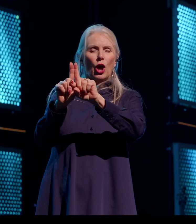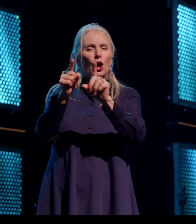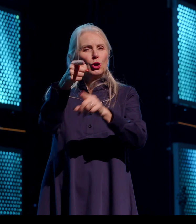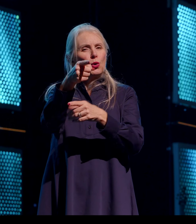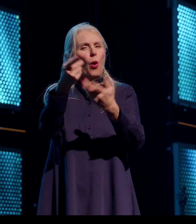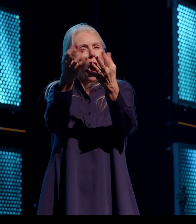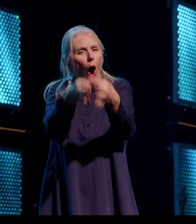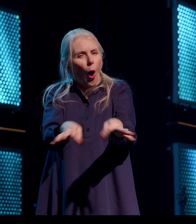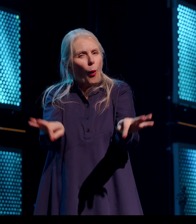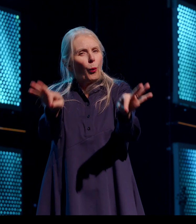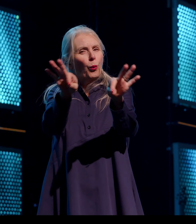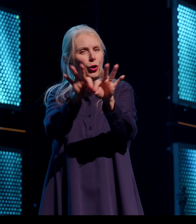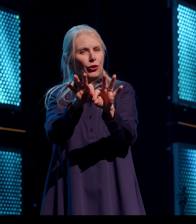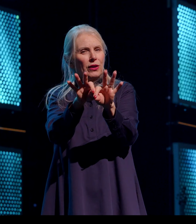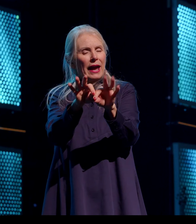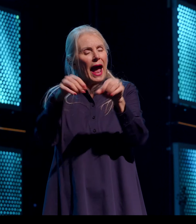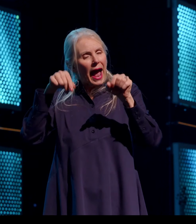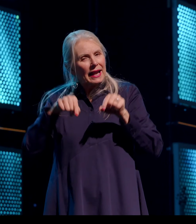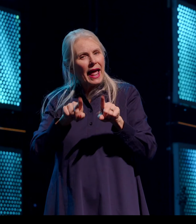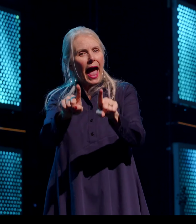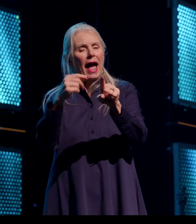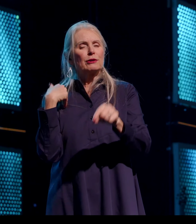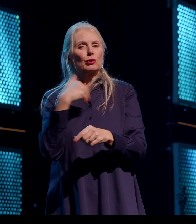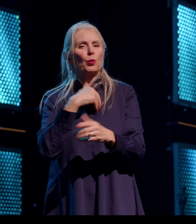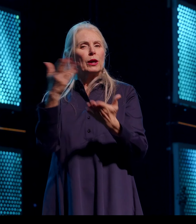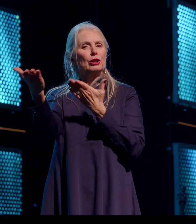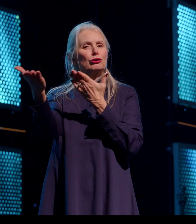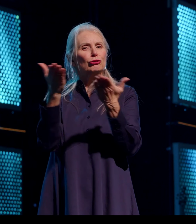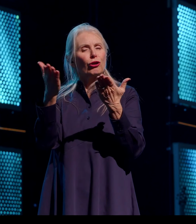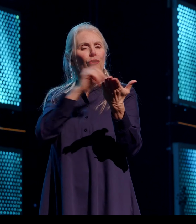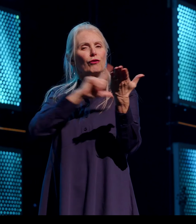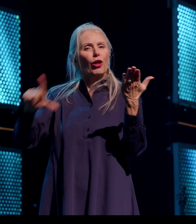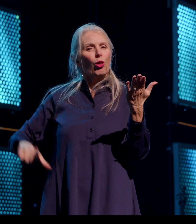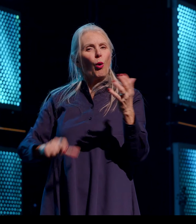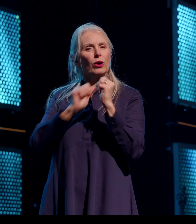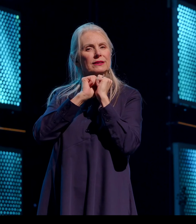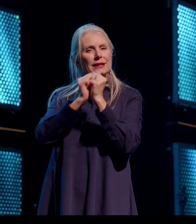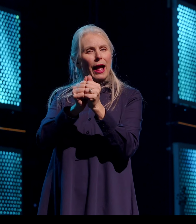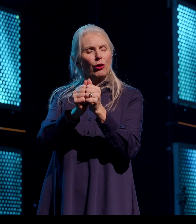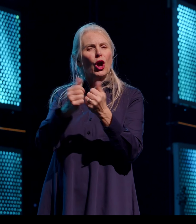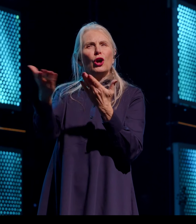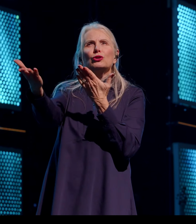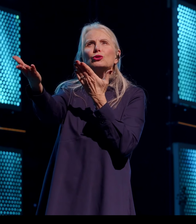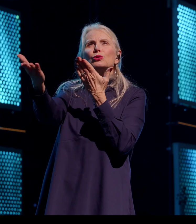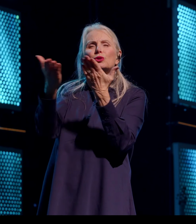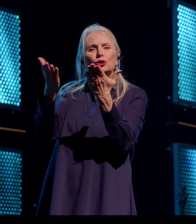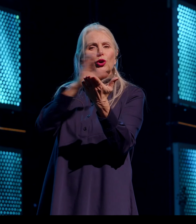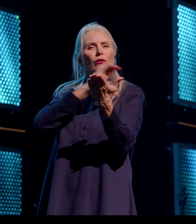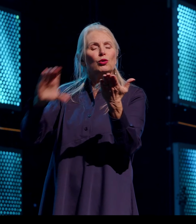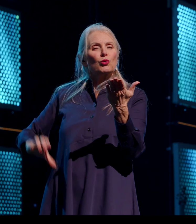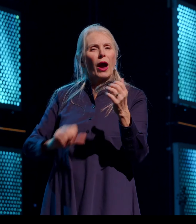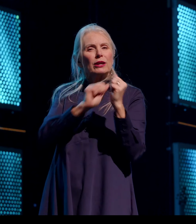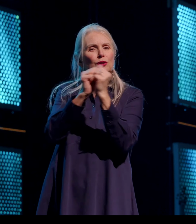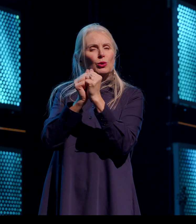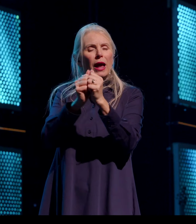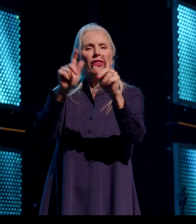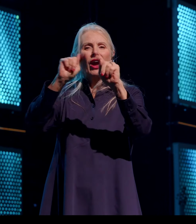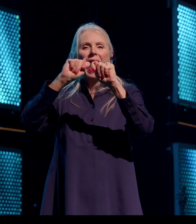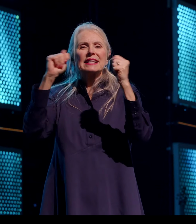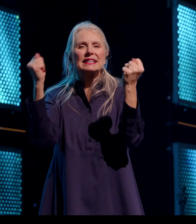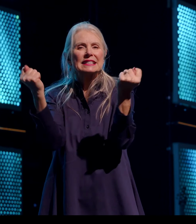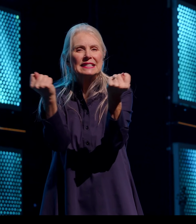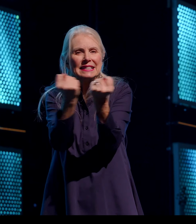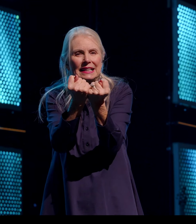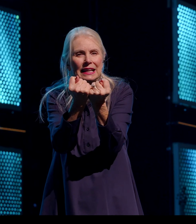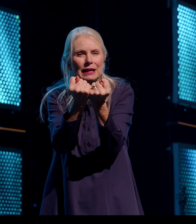worthy with other people as we serve the Lord together. To serve Christ together as a team. That together we would all